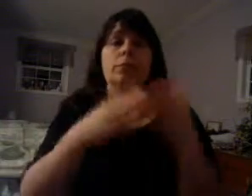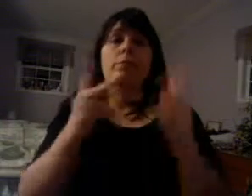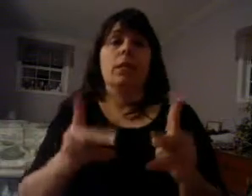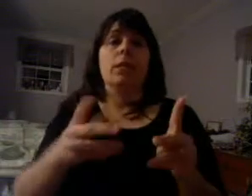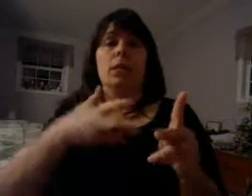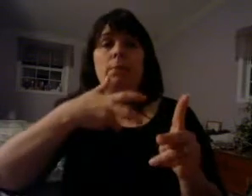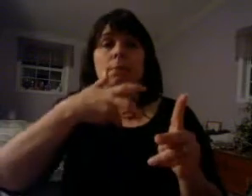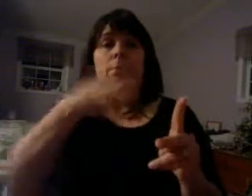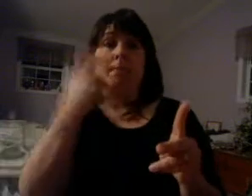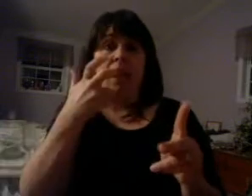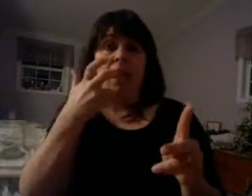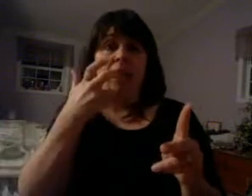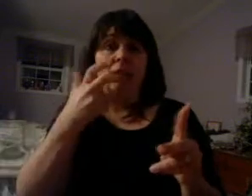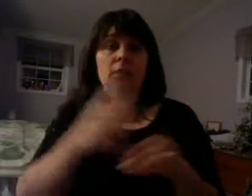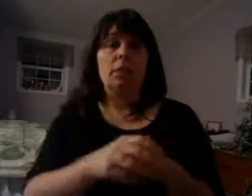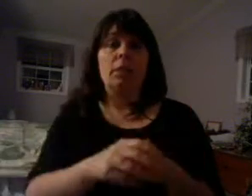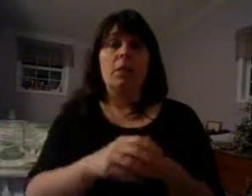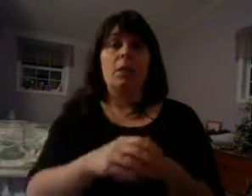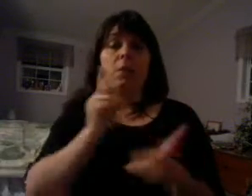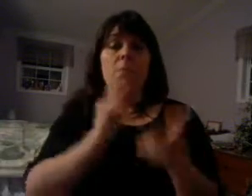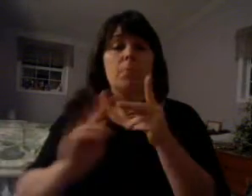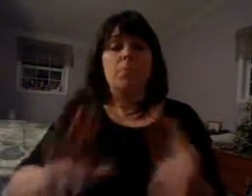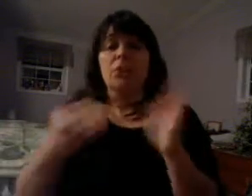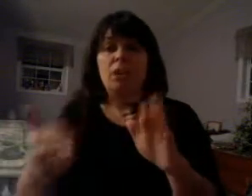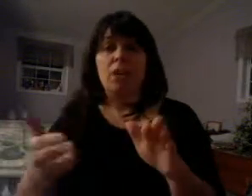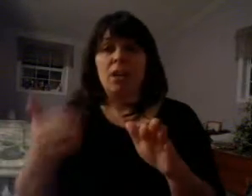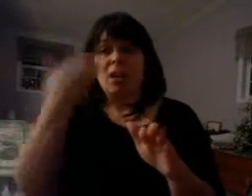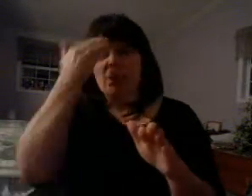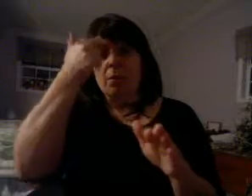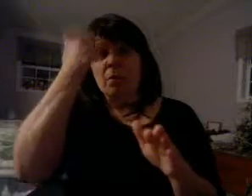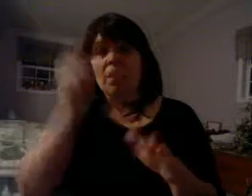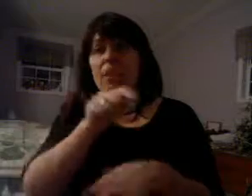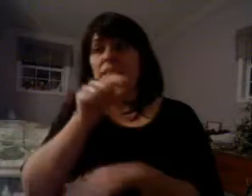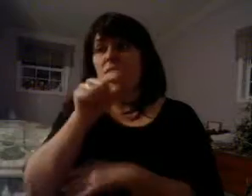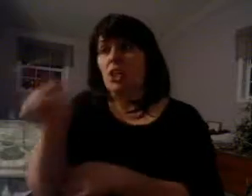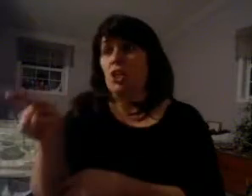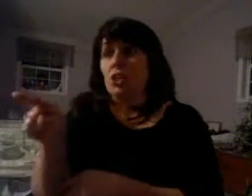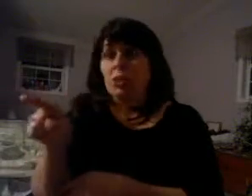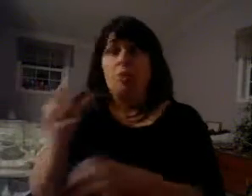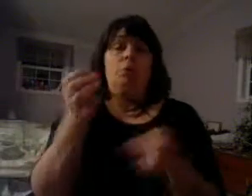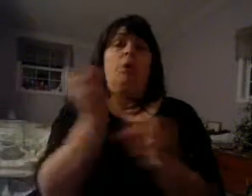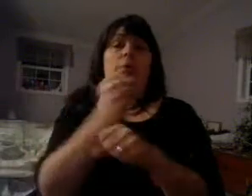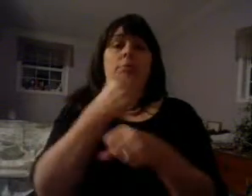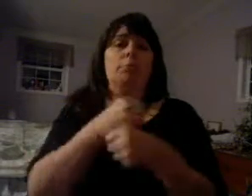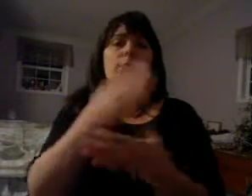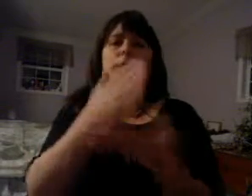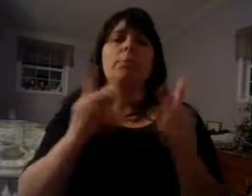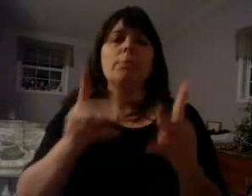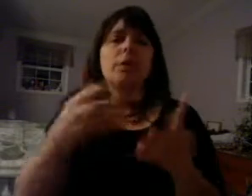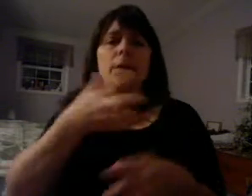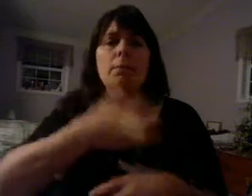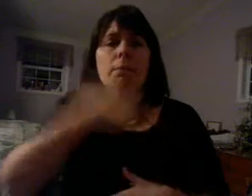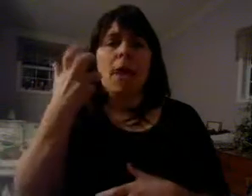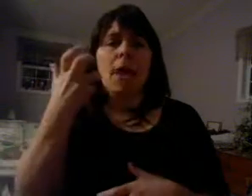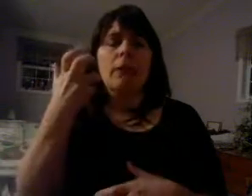is dying because you stepped on somebody's toes. Other reasons that turned up in my research, he turned up the